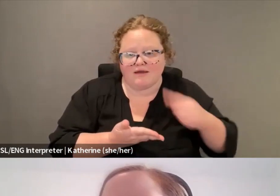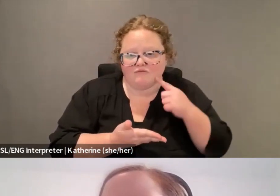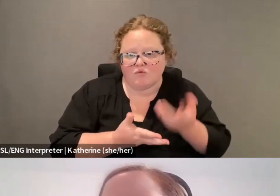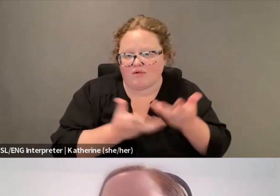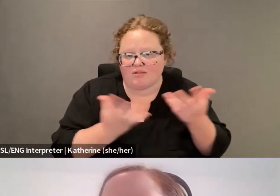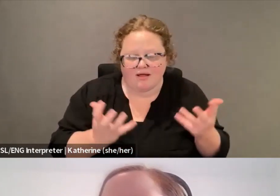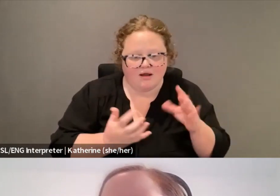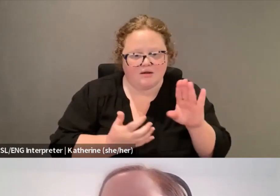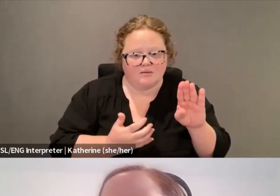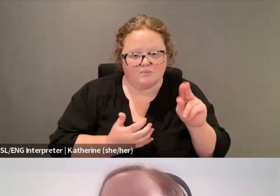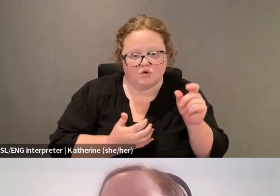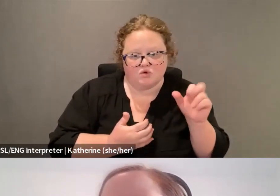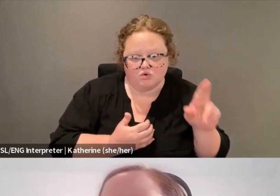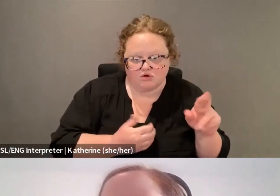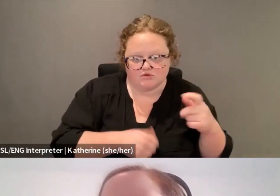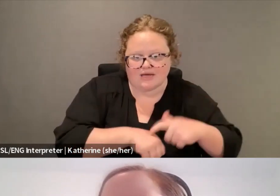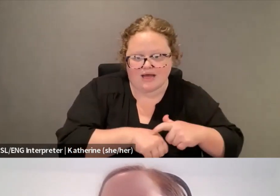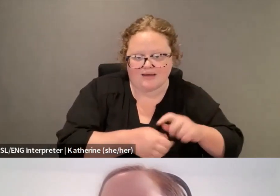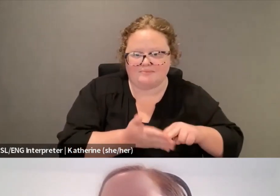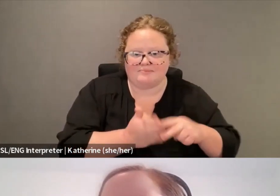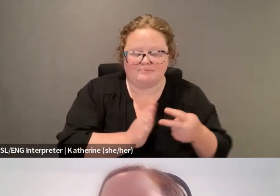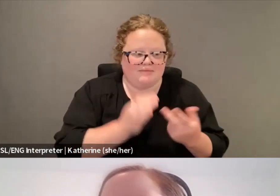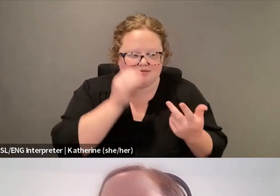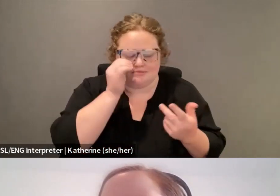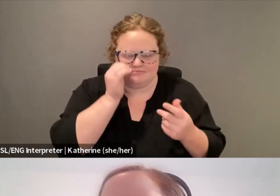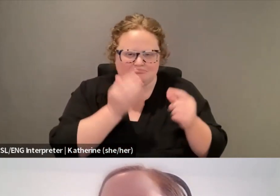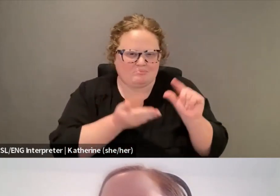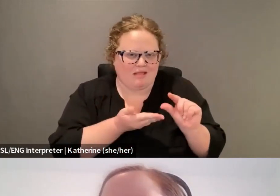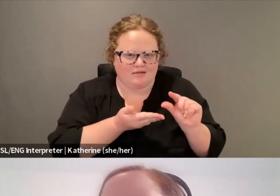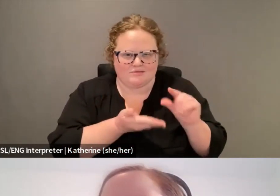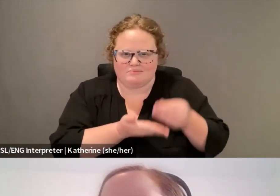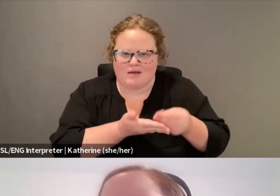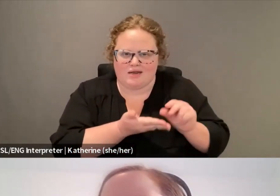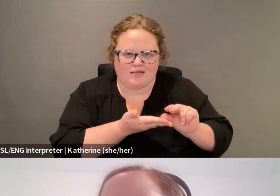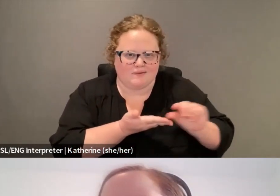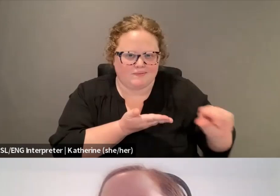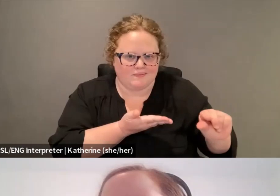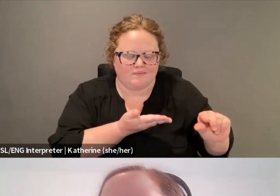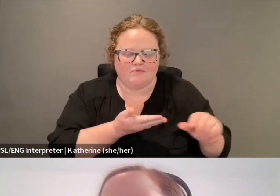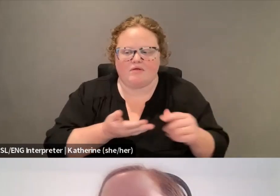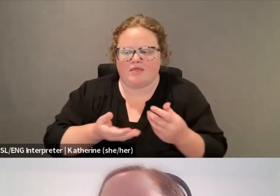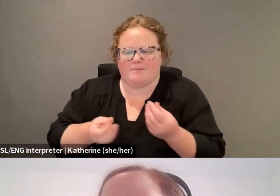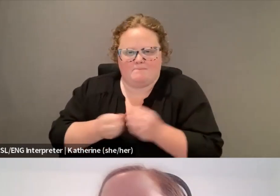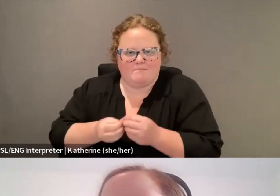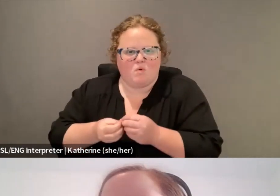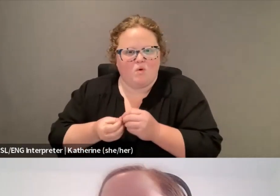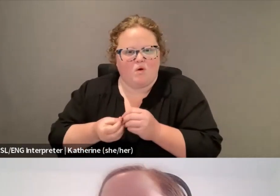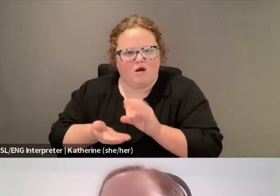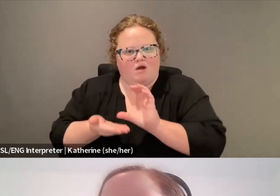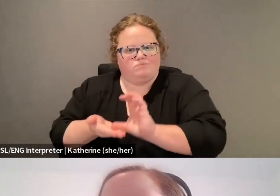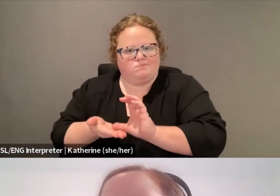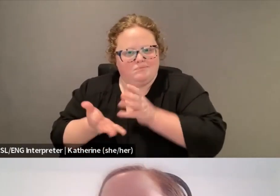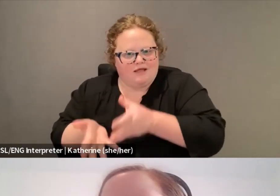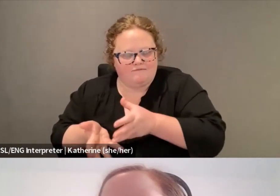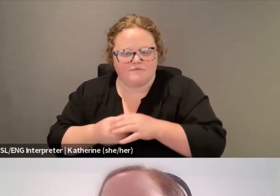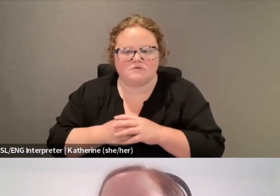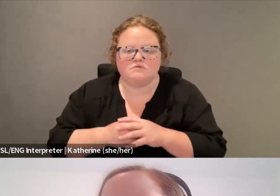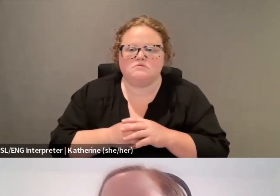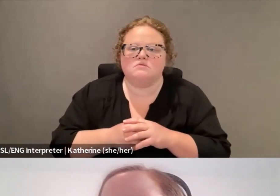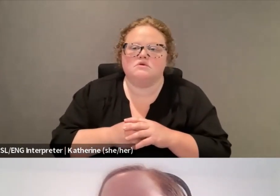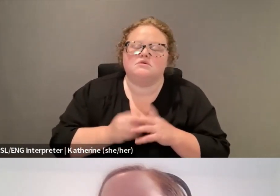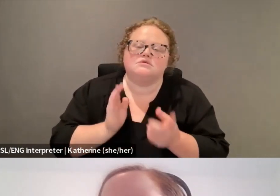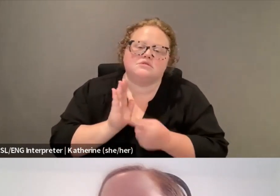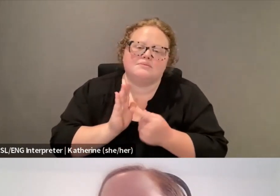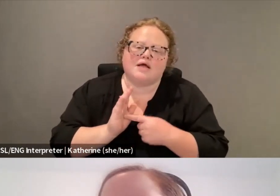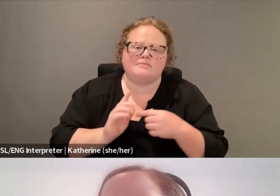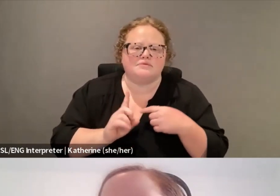less money comes out of the budget. In other cases, we see this, as I had mentioned before, as a per member per month kind of administrative fee that